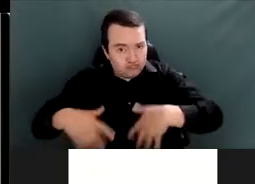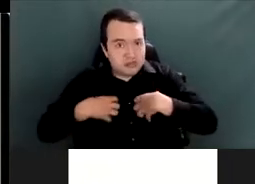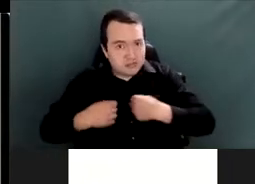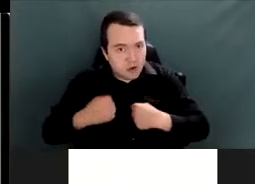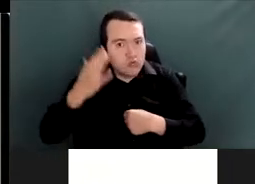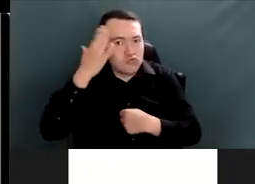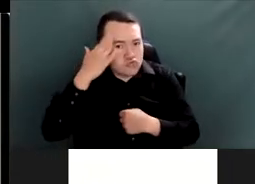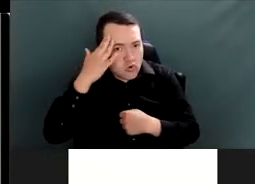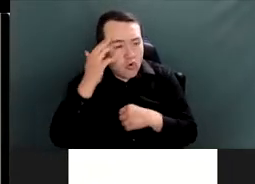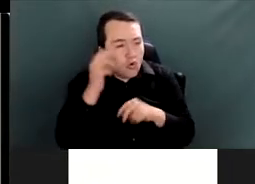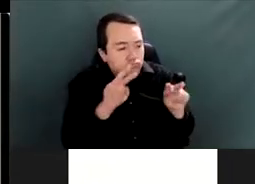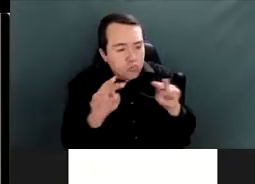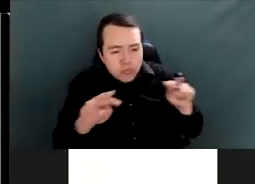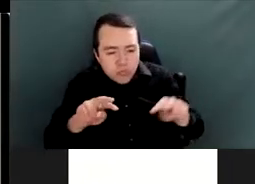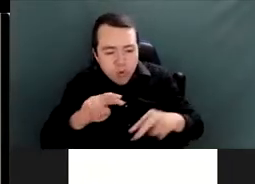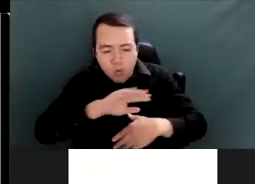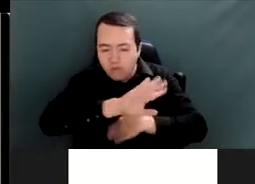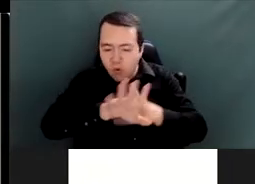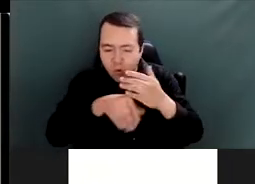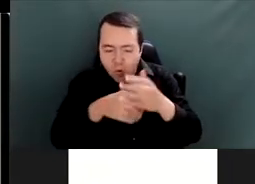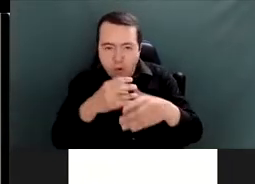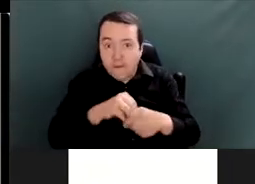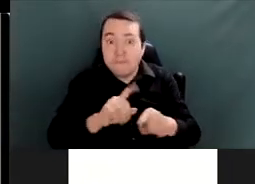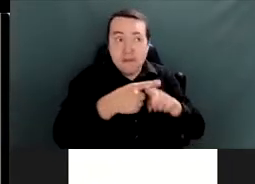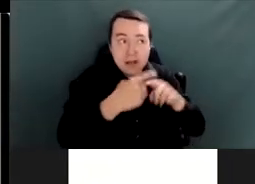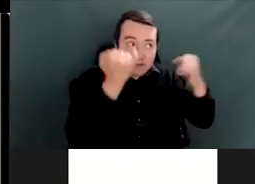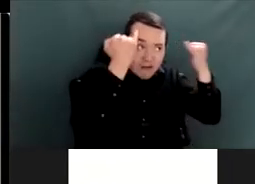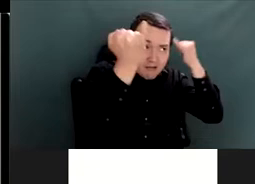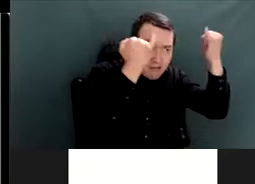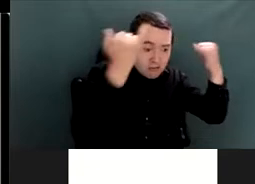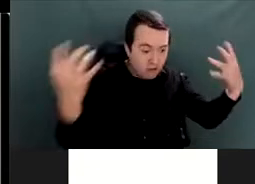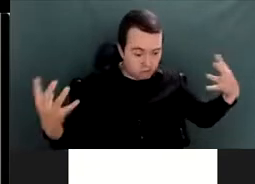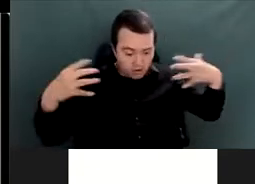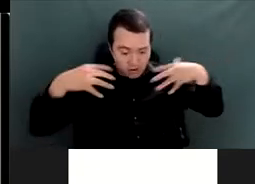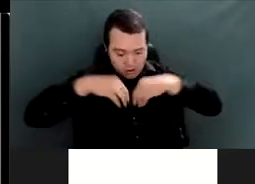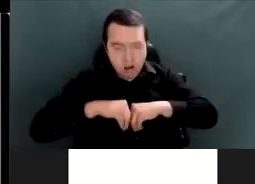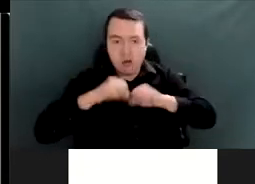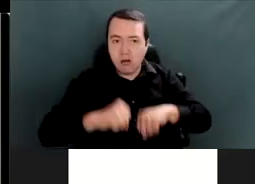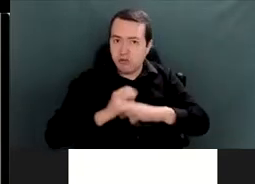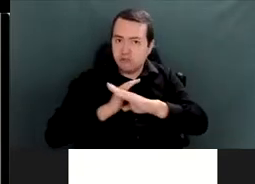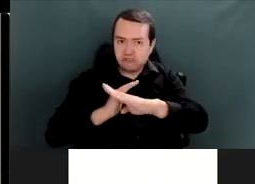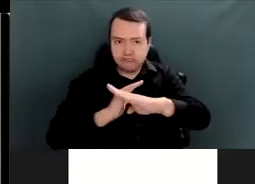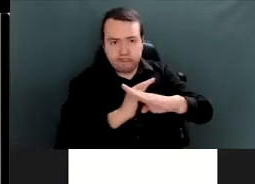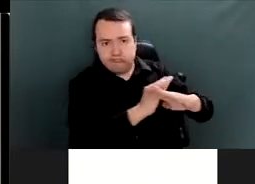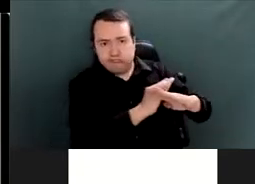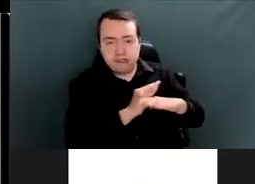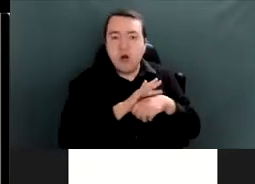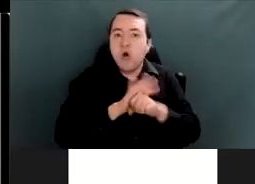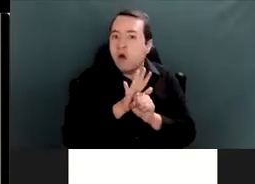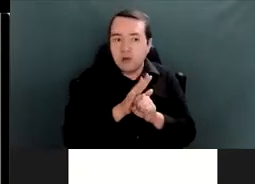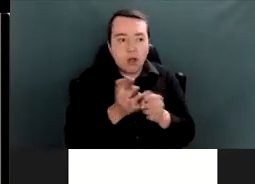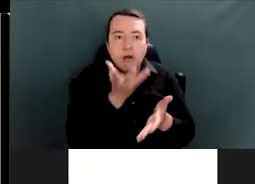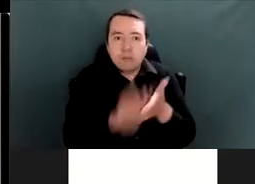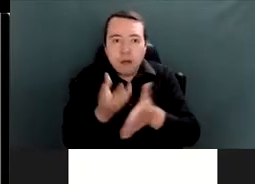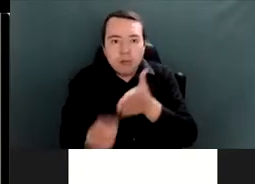peoples, together with innovation, allowed for a mitigation of the impacts of the pandemic when it came to the loss